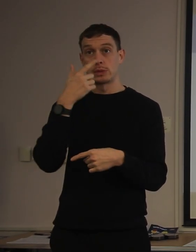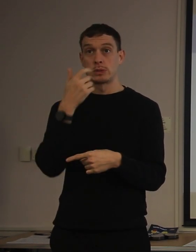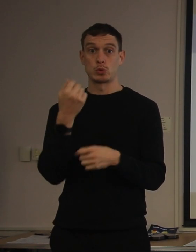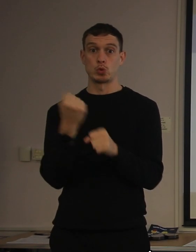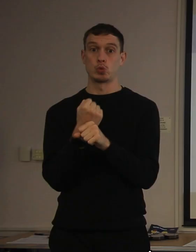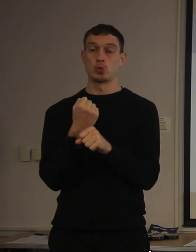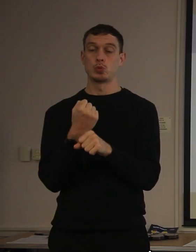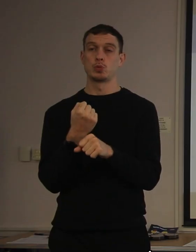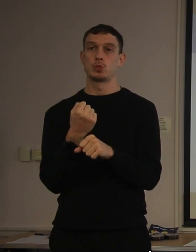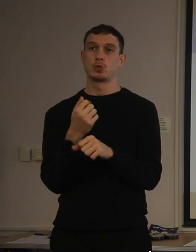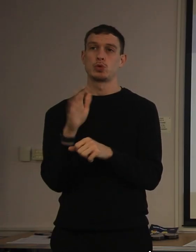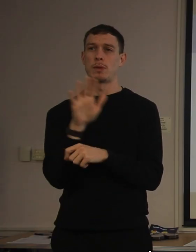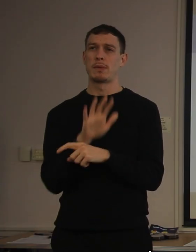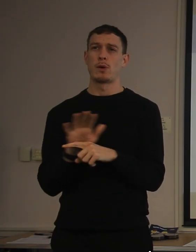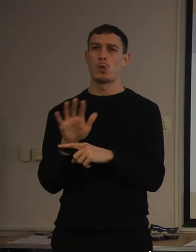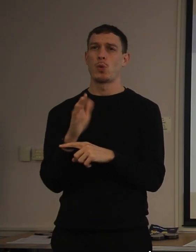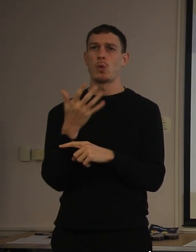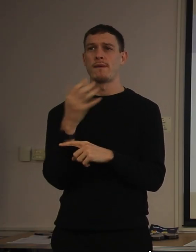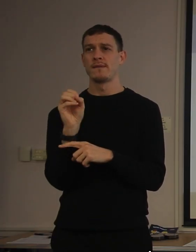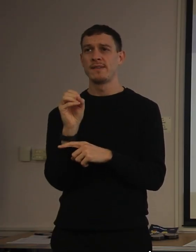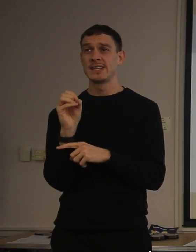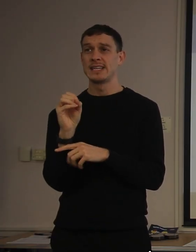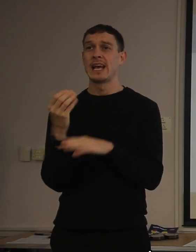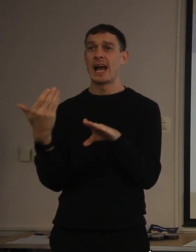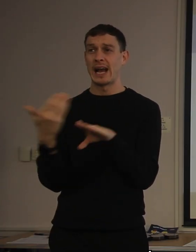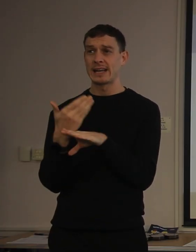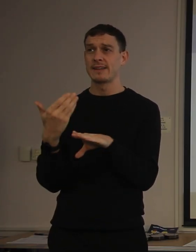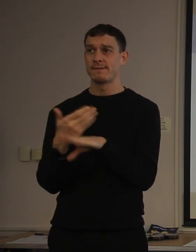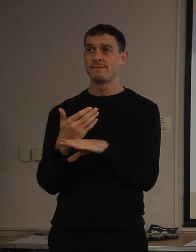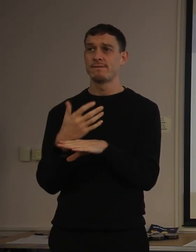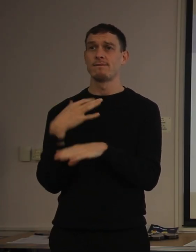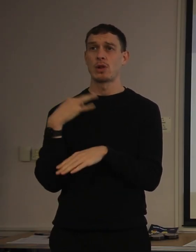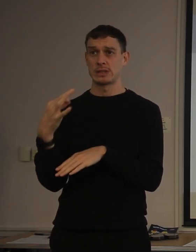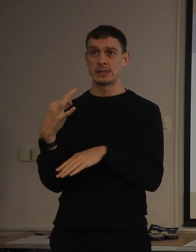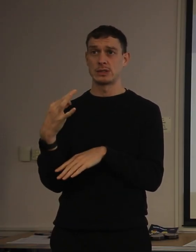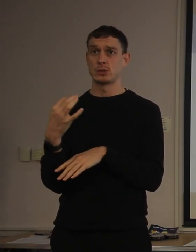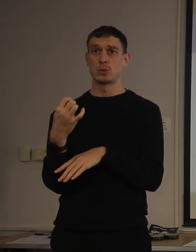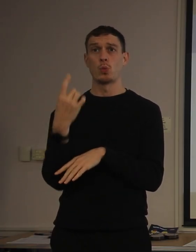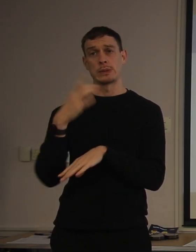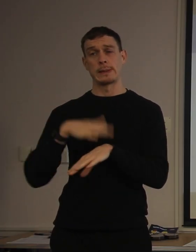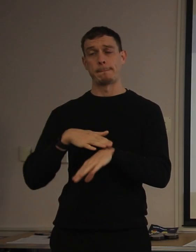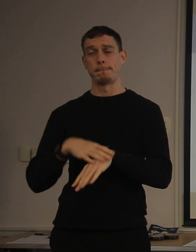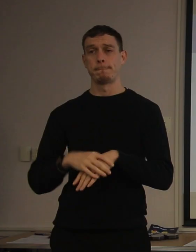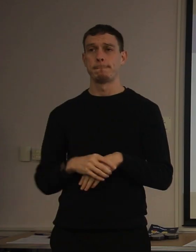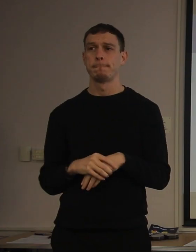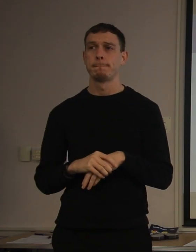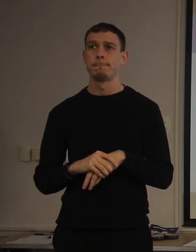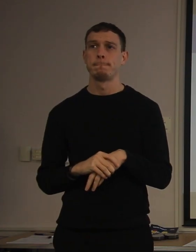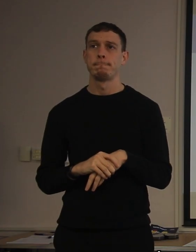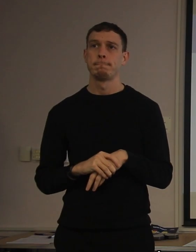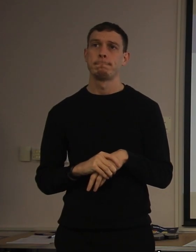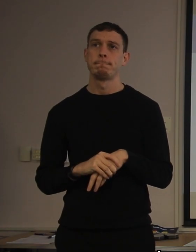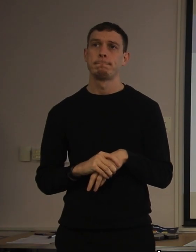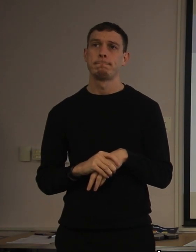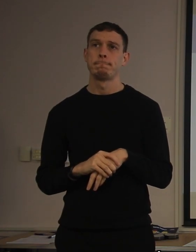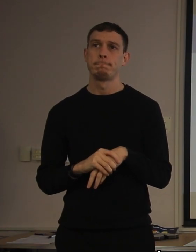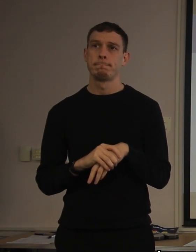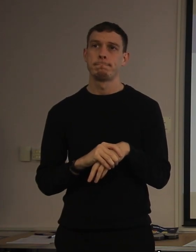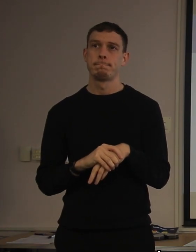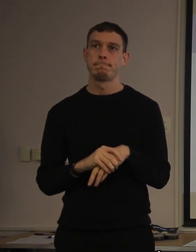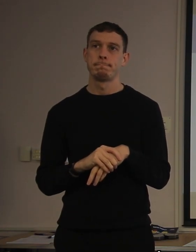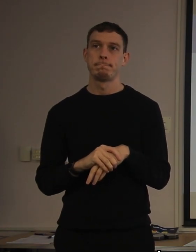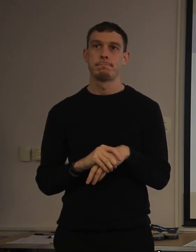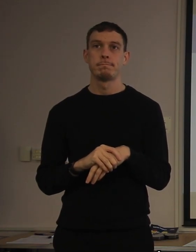have about 50 active volunteers at any one time, and they're